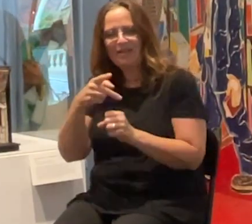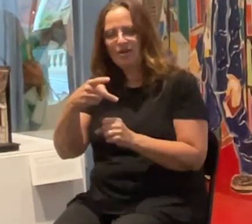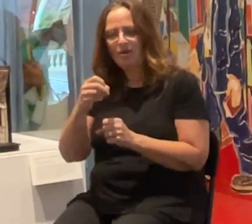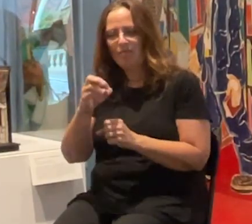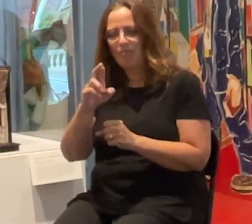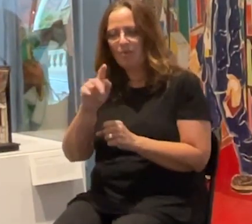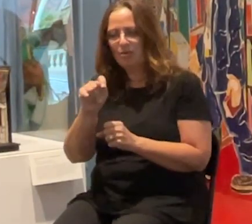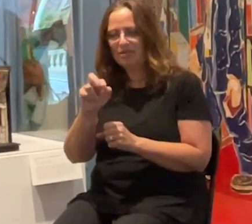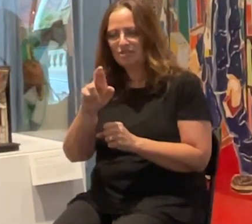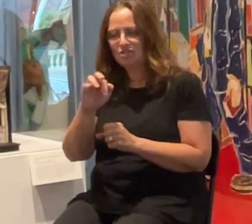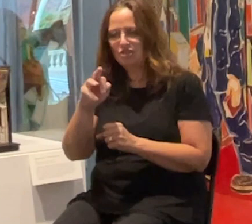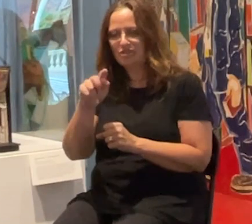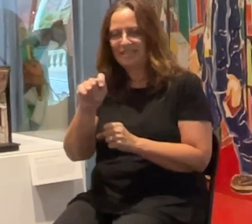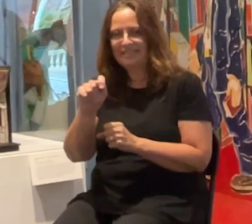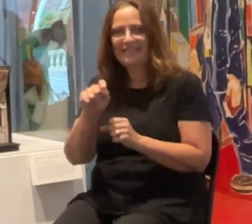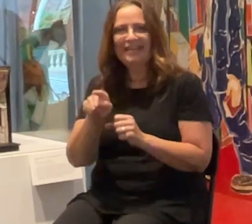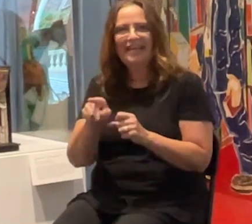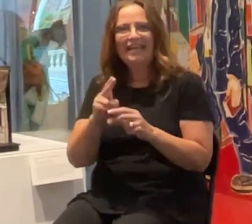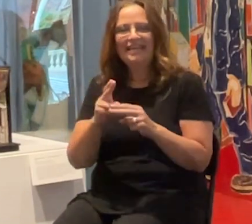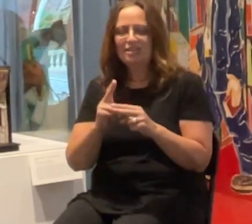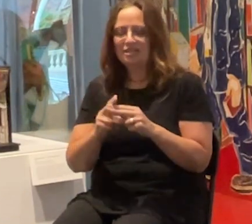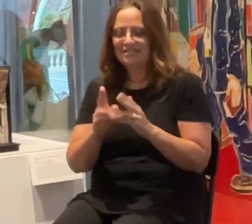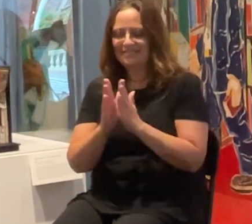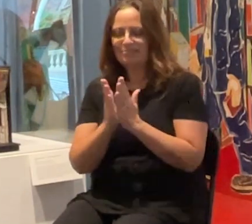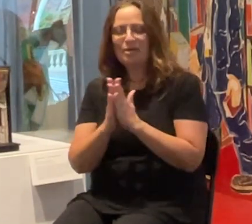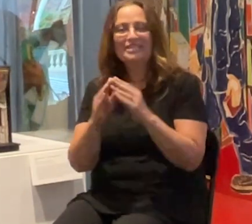think it's called, and the book title is Red on Red.